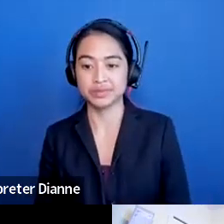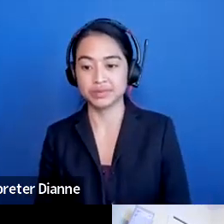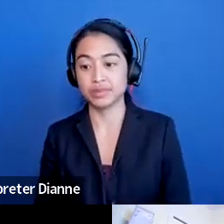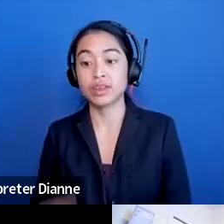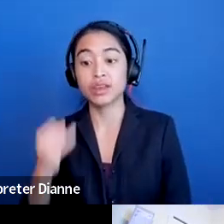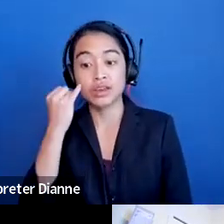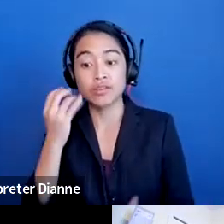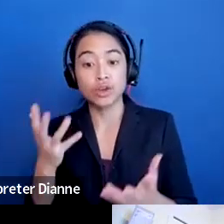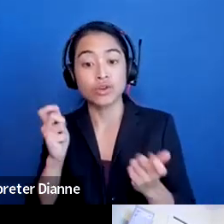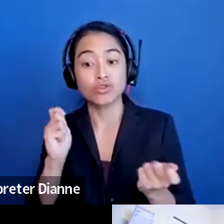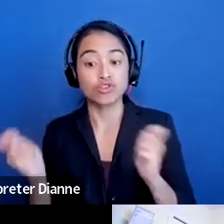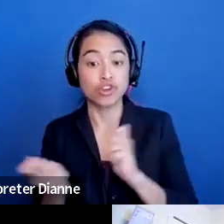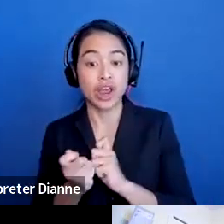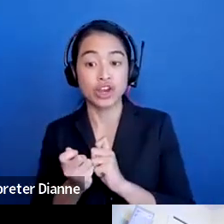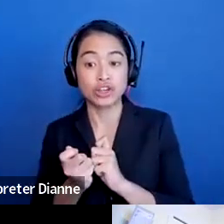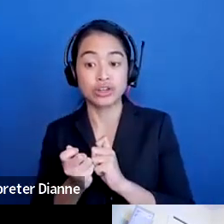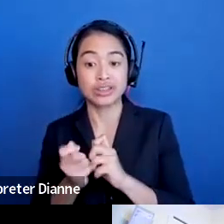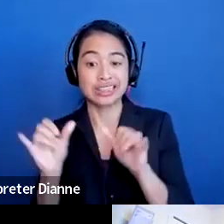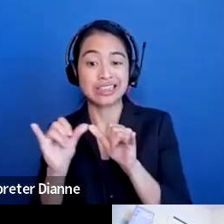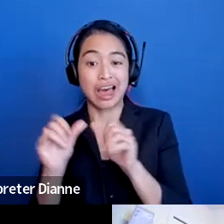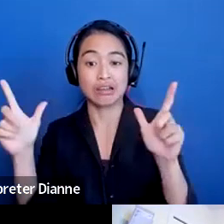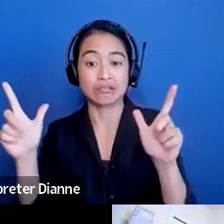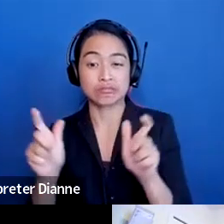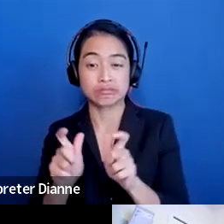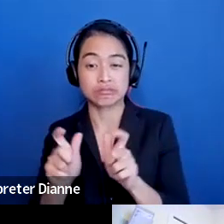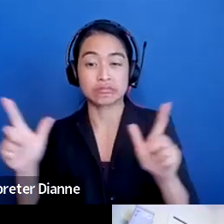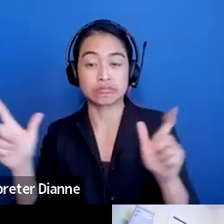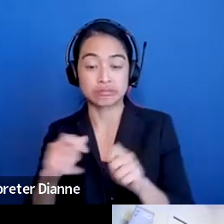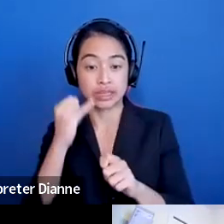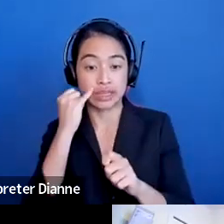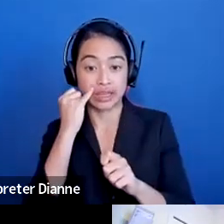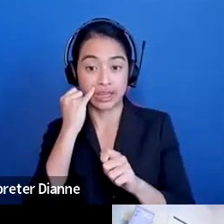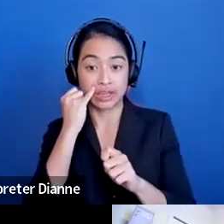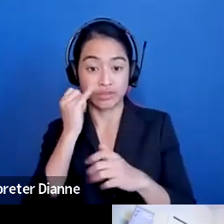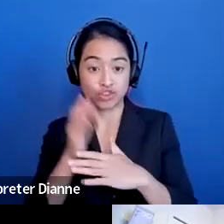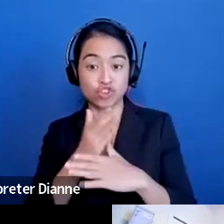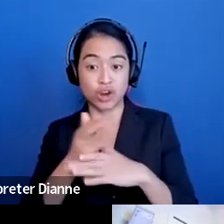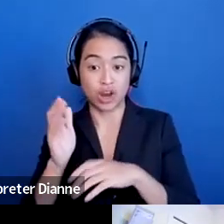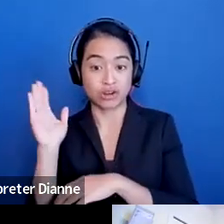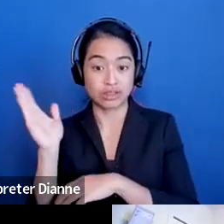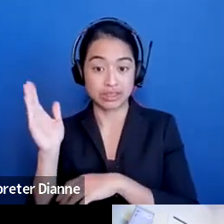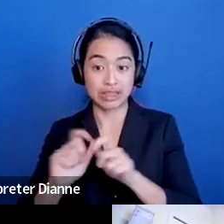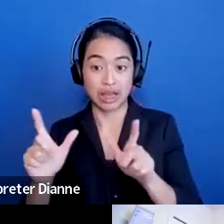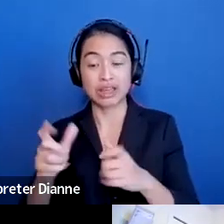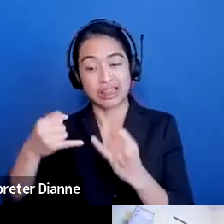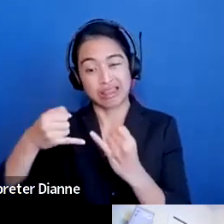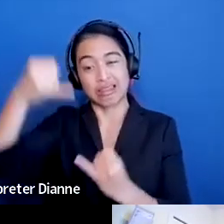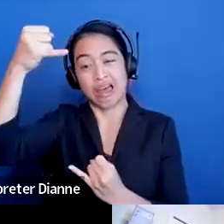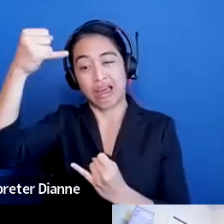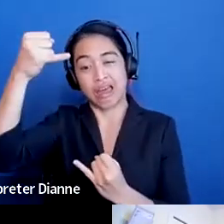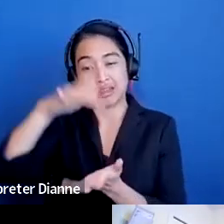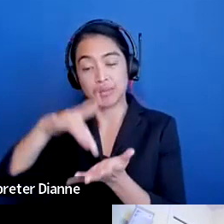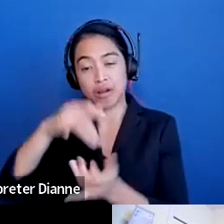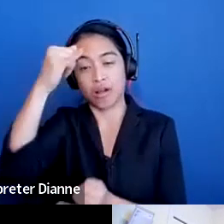If you would like to change the size of the screen, if slides are shown, you can select the line in the middle to make the